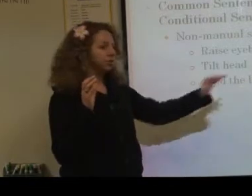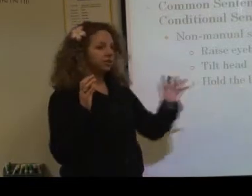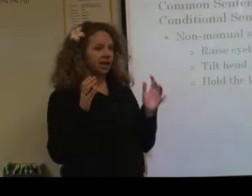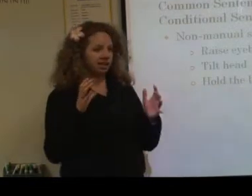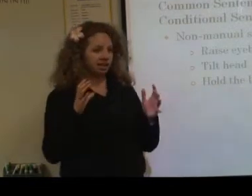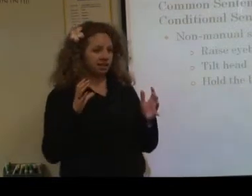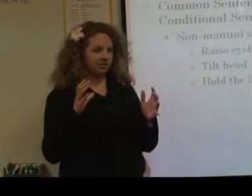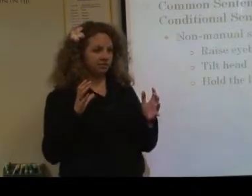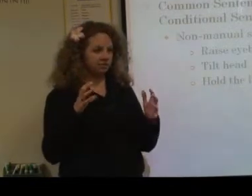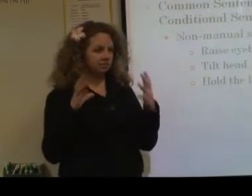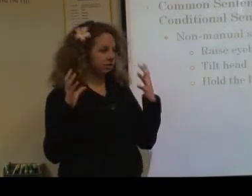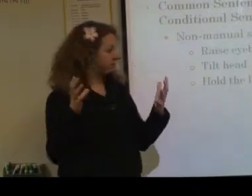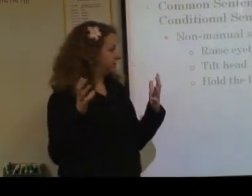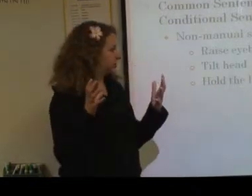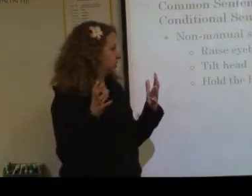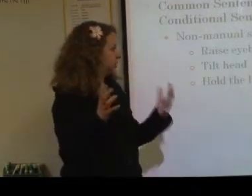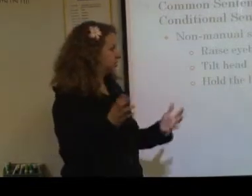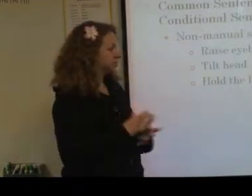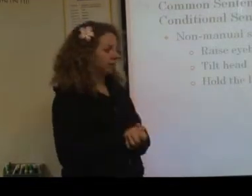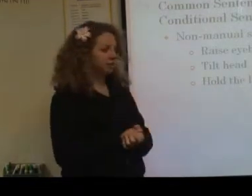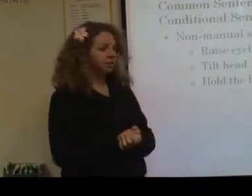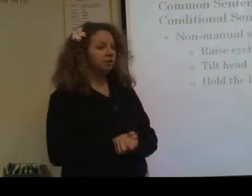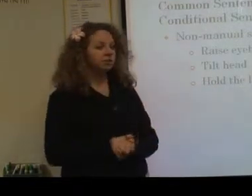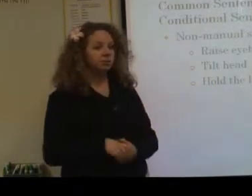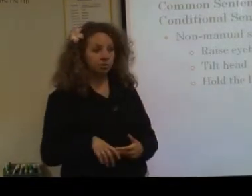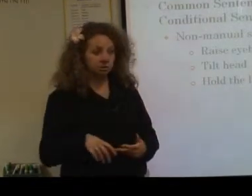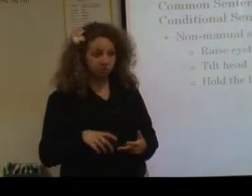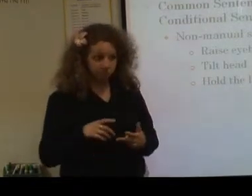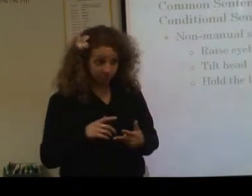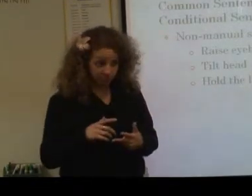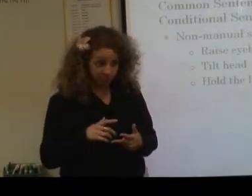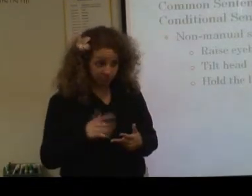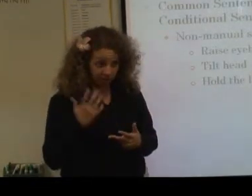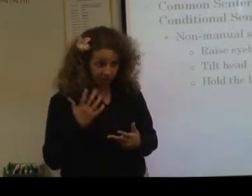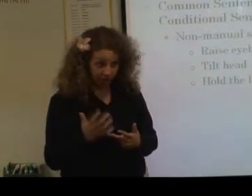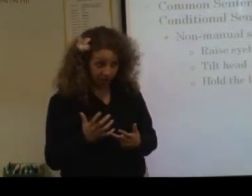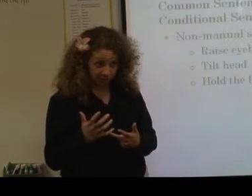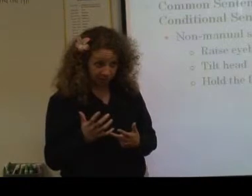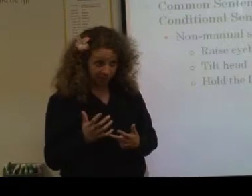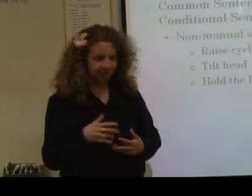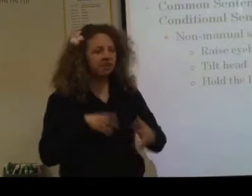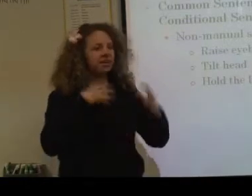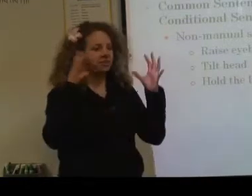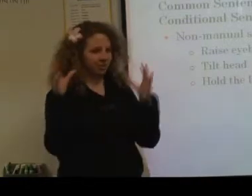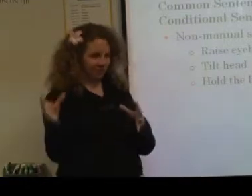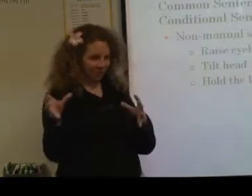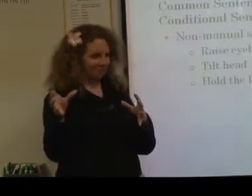the last sign of it, of the first clause. Okay? So you'll, and then pause for that, and then go to the second